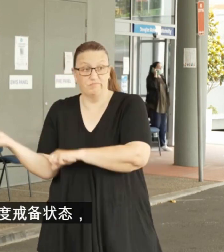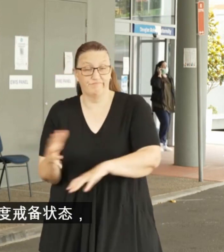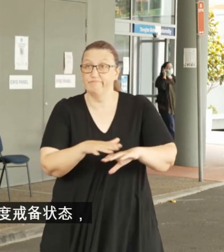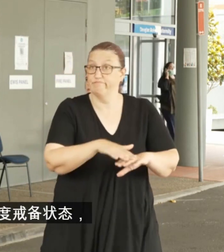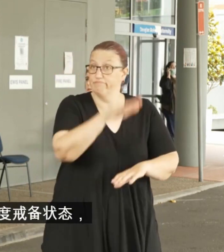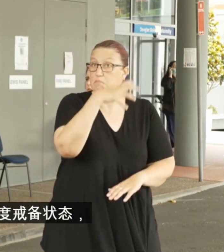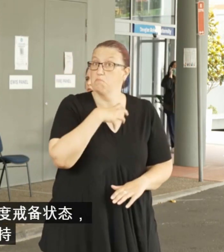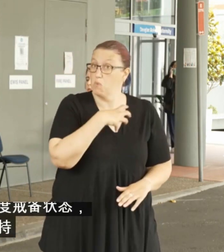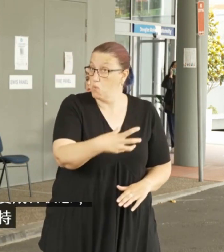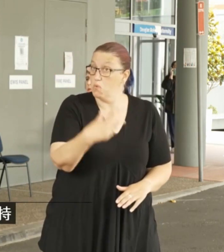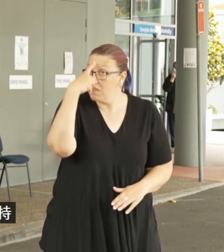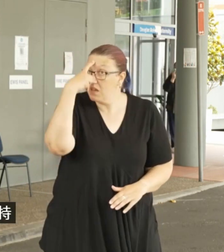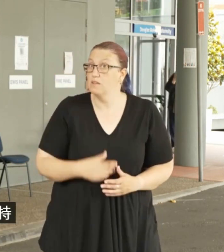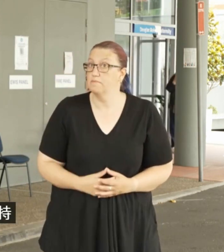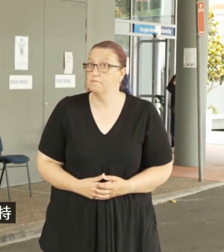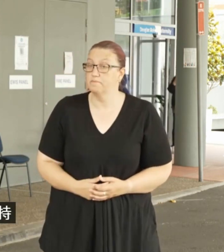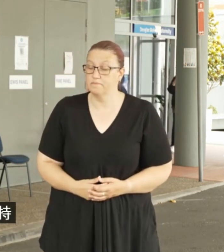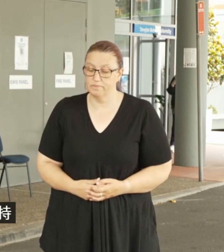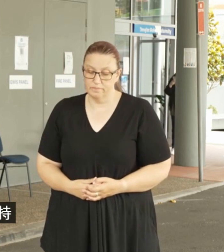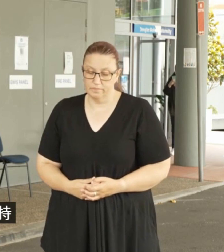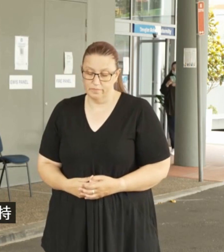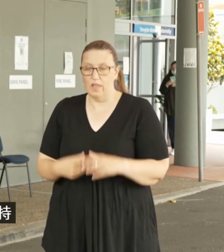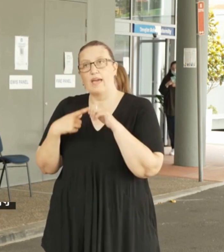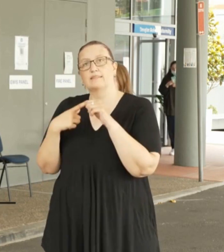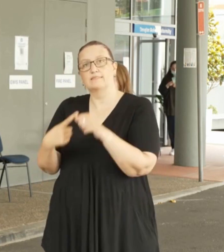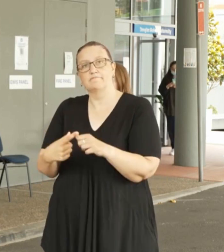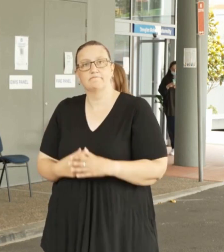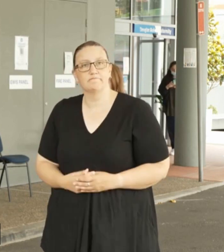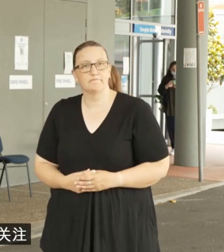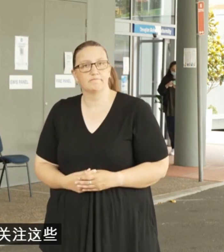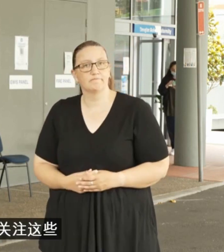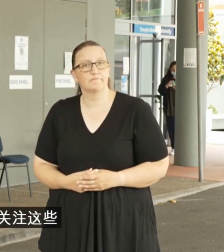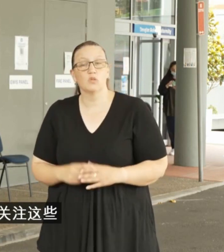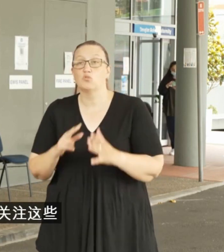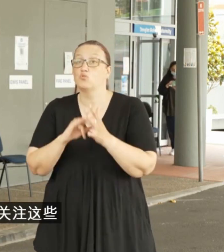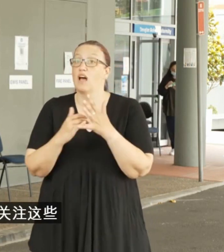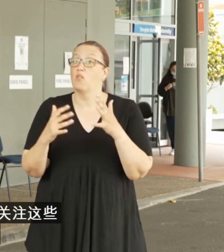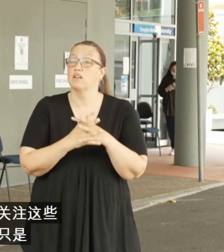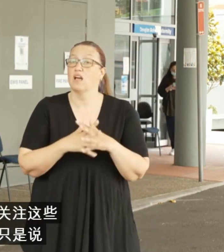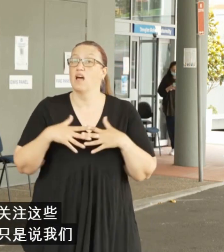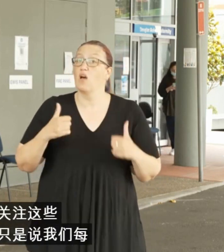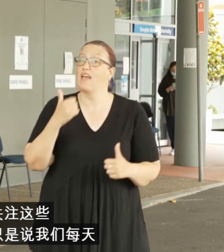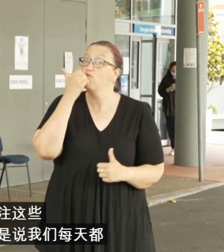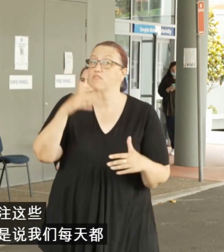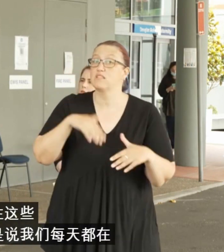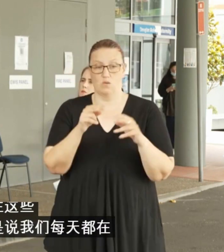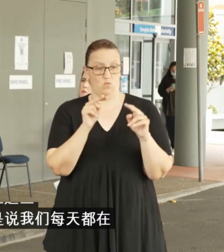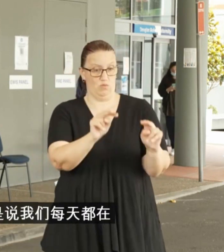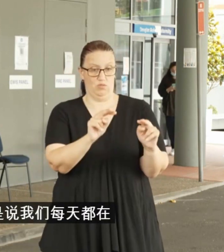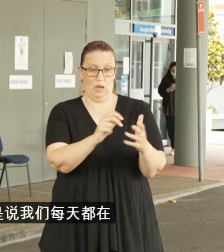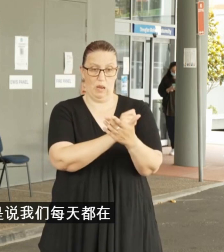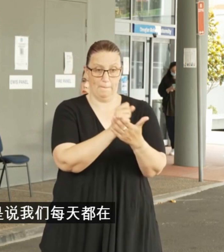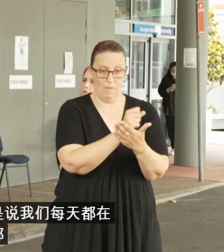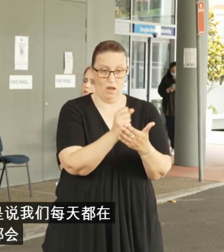have been and continue to be. There hasn't been a day in almost 2 years that we haven't been looking at those figures. I mean, the Premier just said we